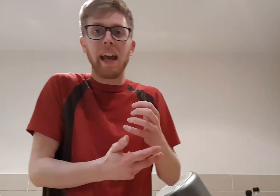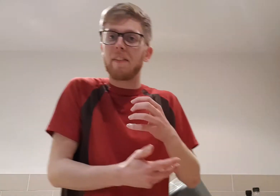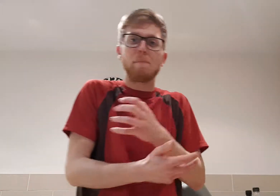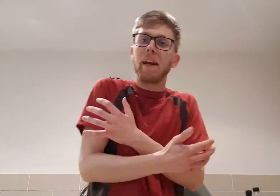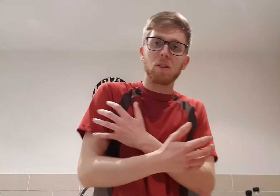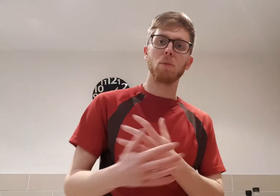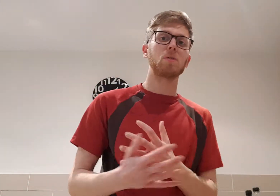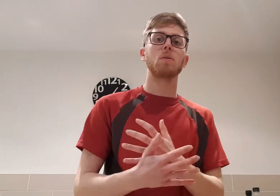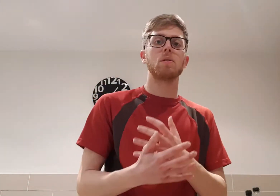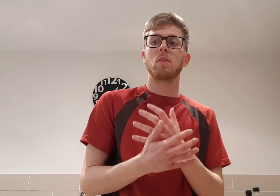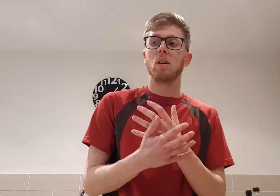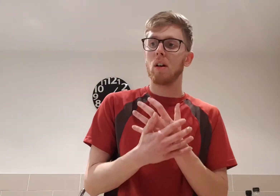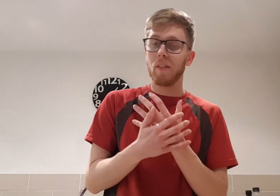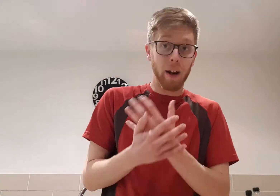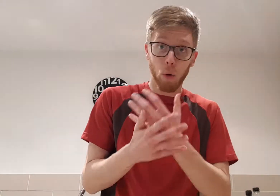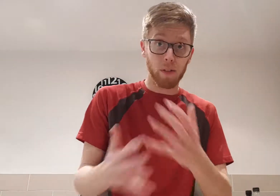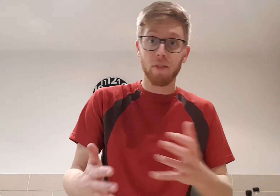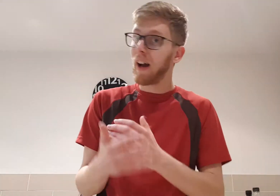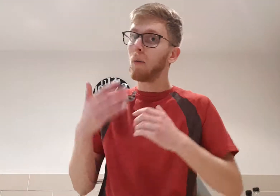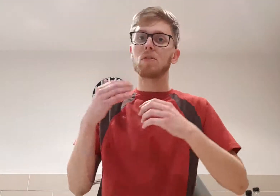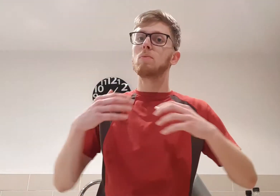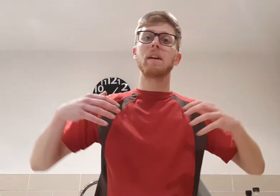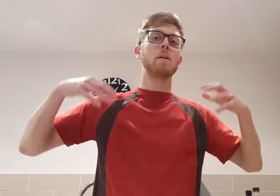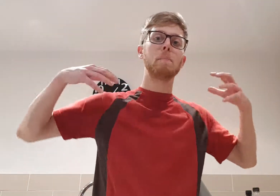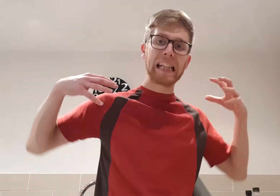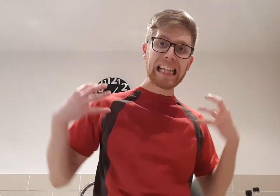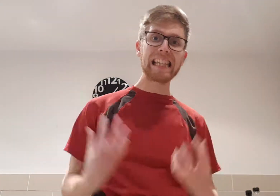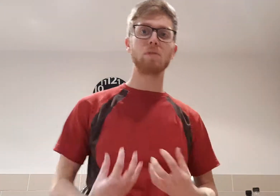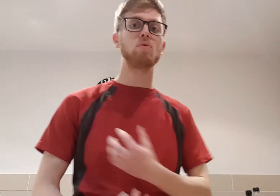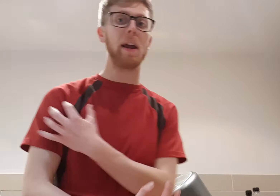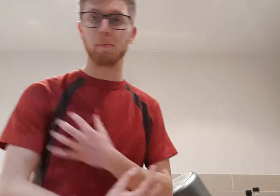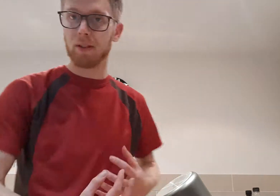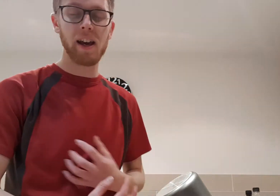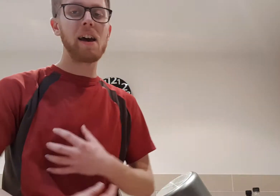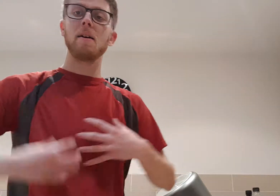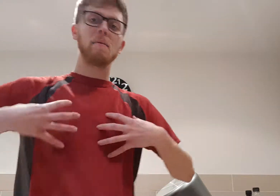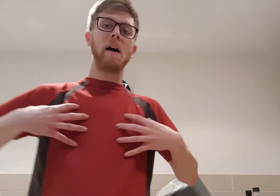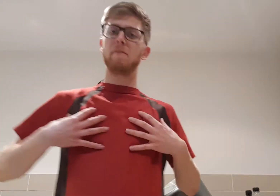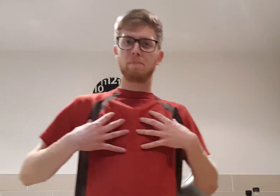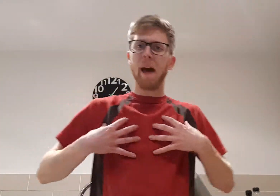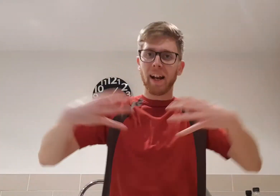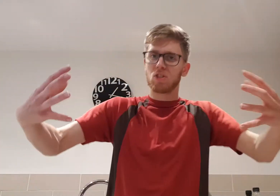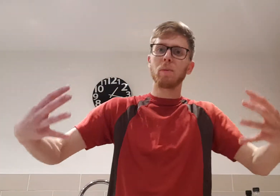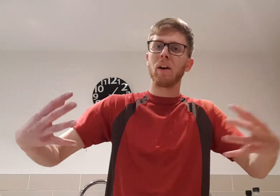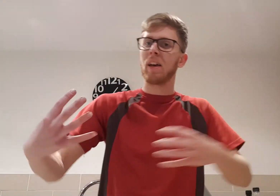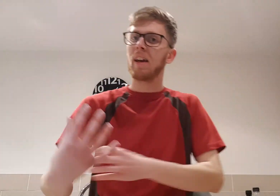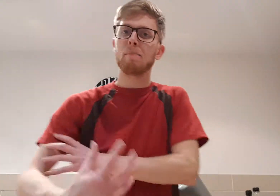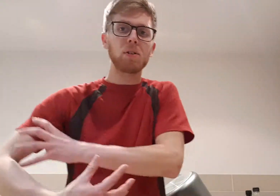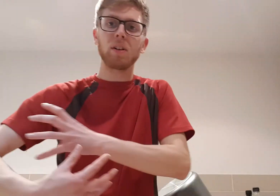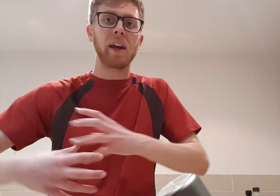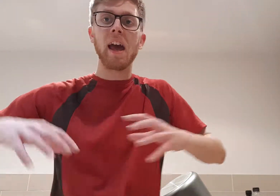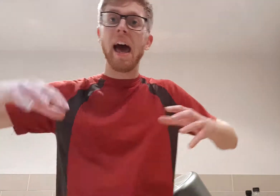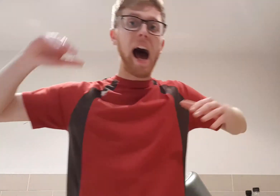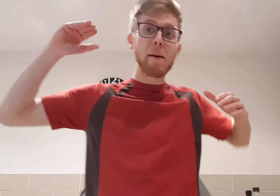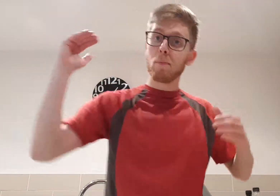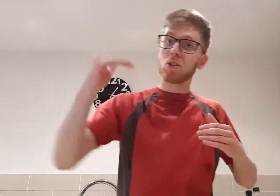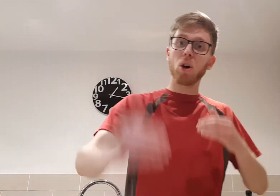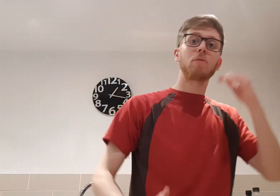the biggest muscles that I want, if I want to be completely ripped, have pecs coming out here, muscles out here, I must go through